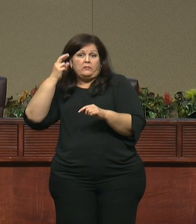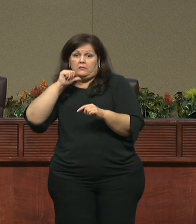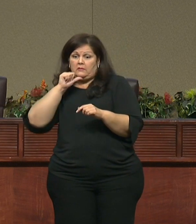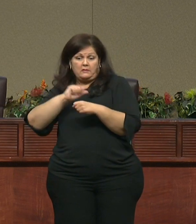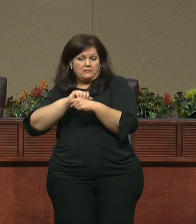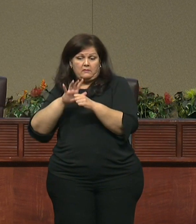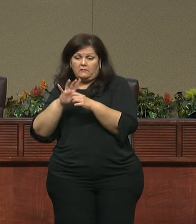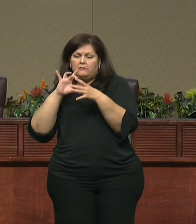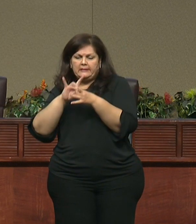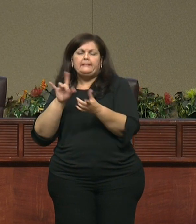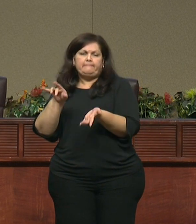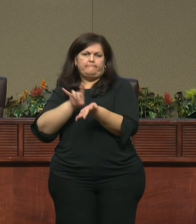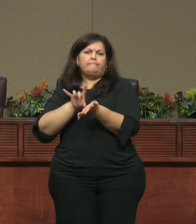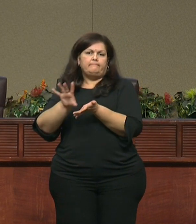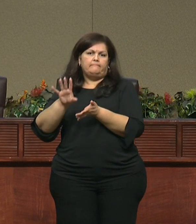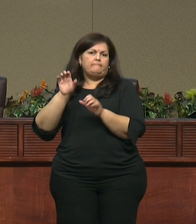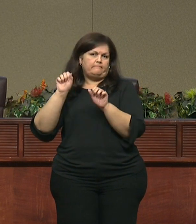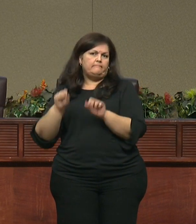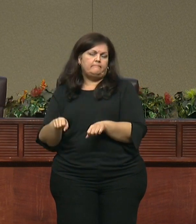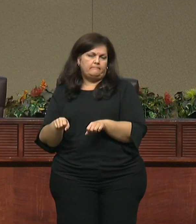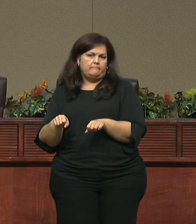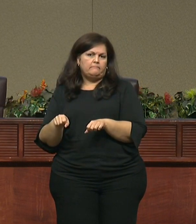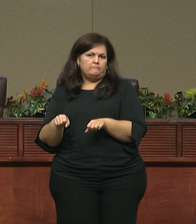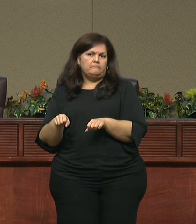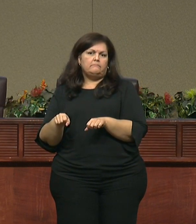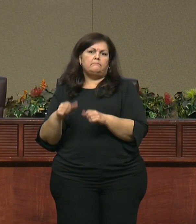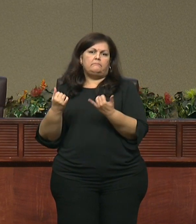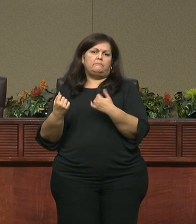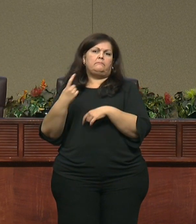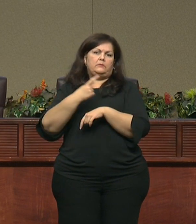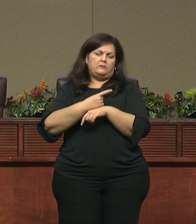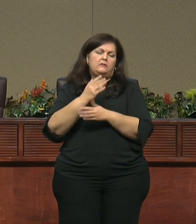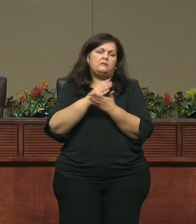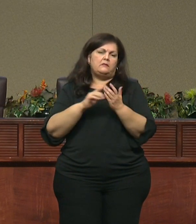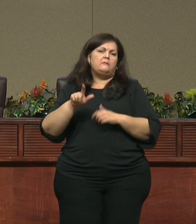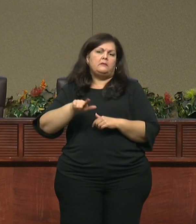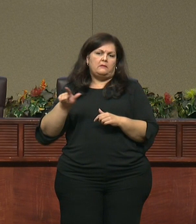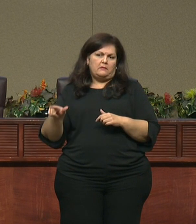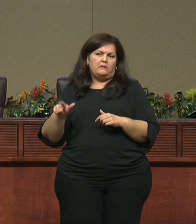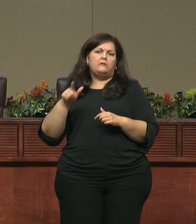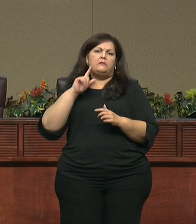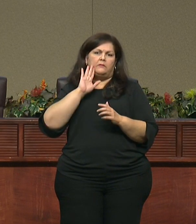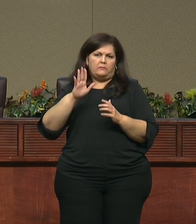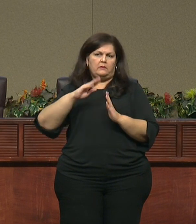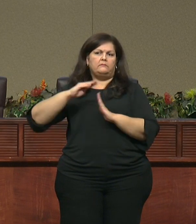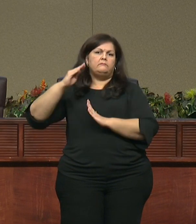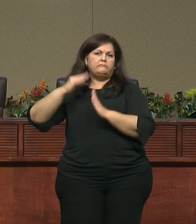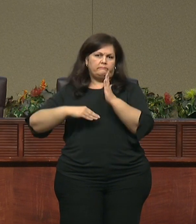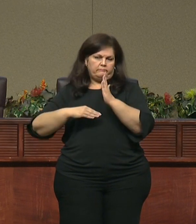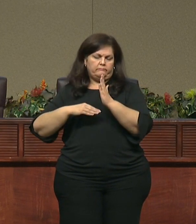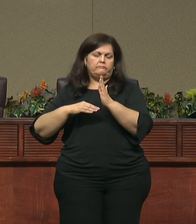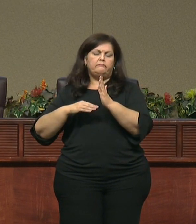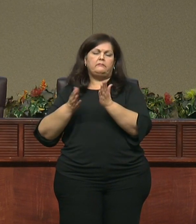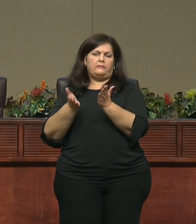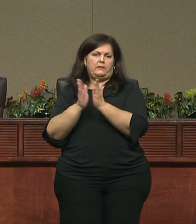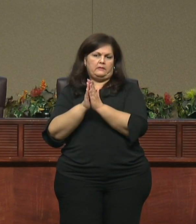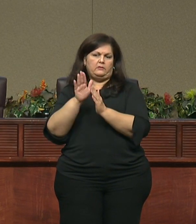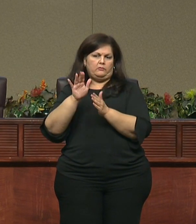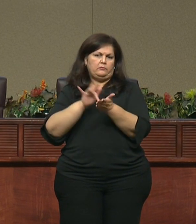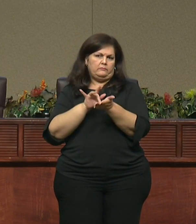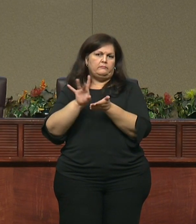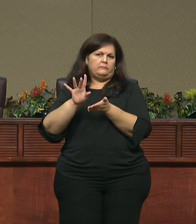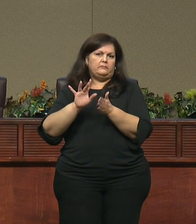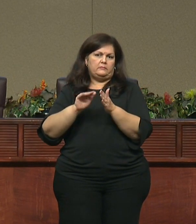related. So as of today, there are some landlords who are filing various paperwork with the courts